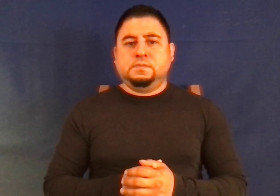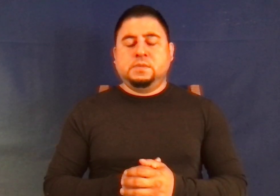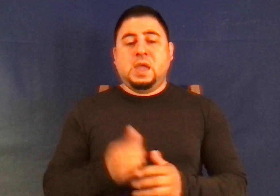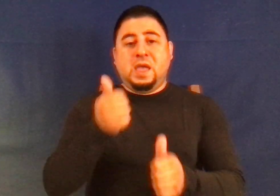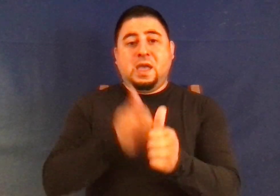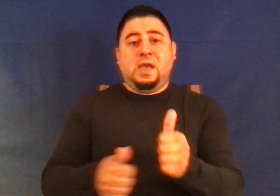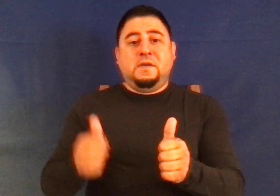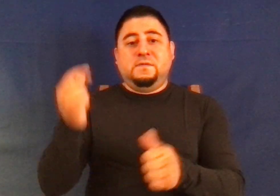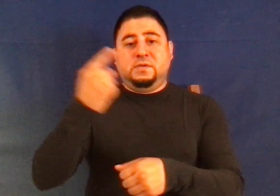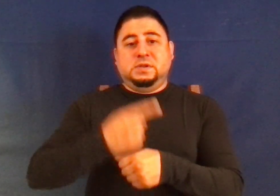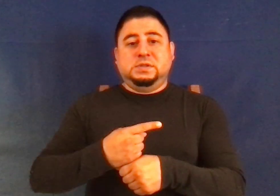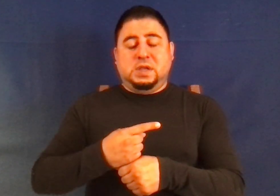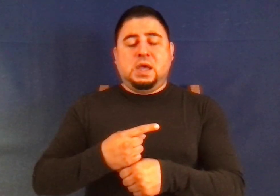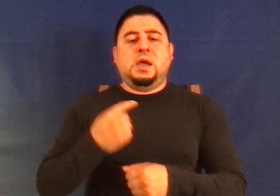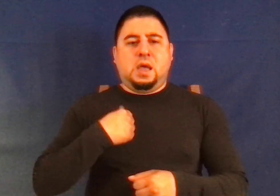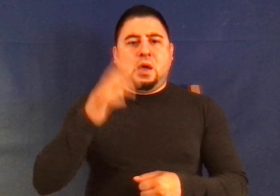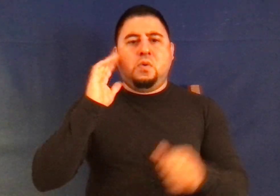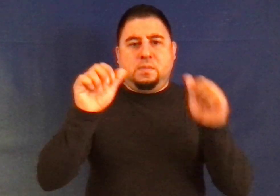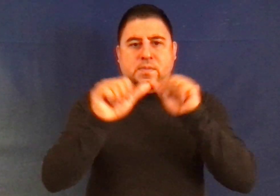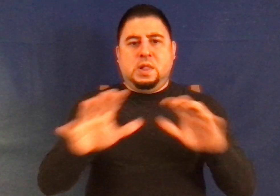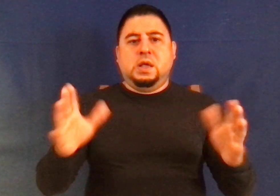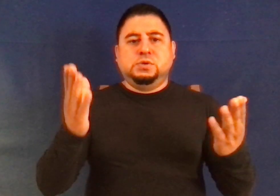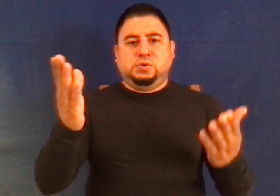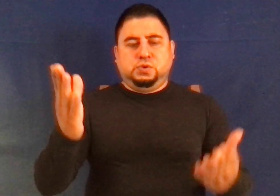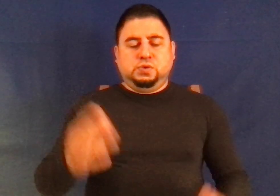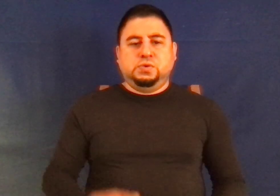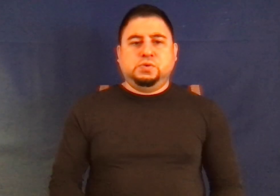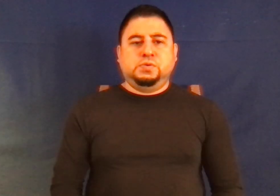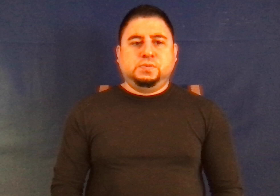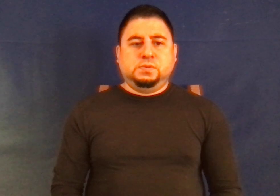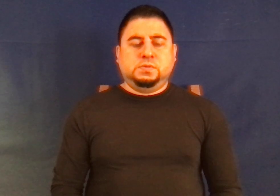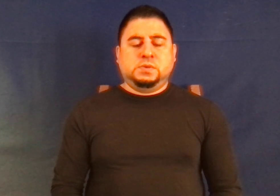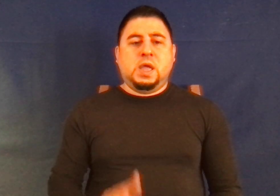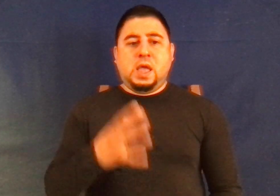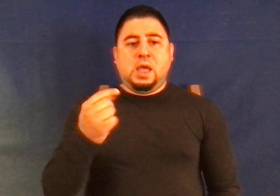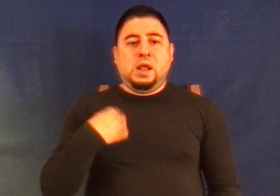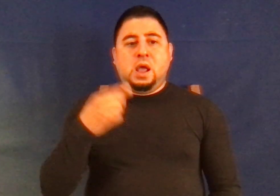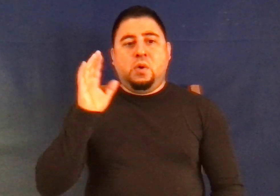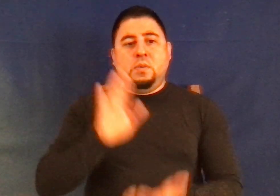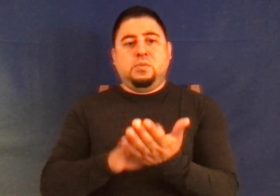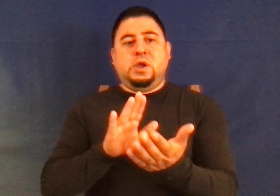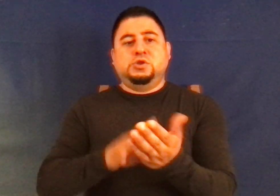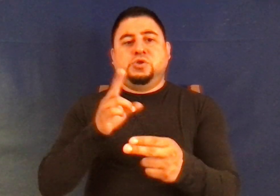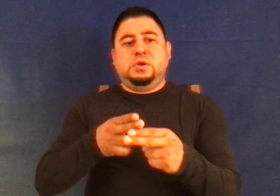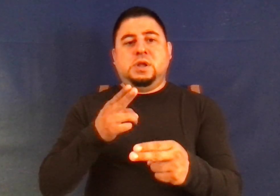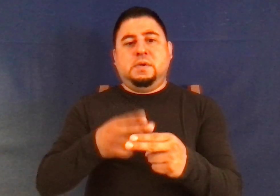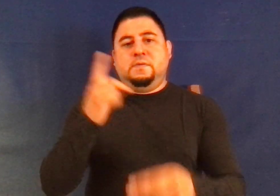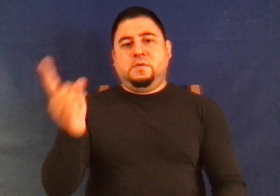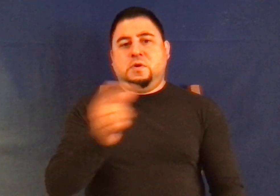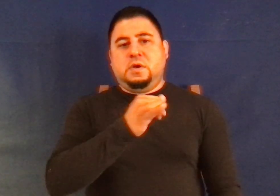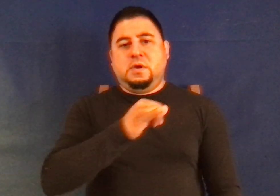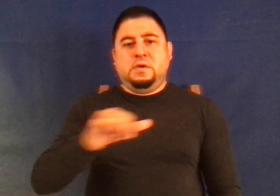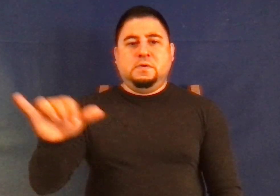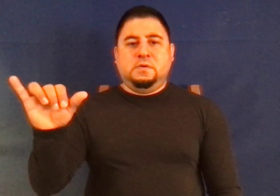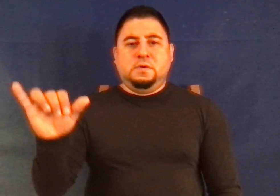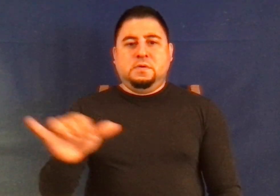day will I bless you, and I will praise your name forever and